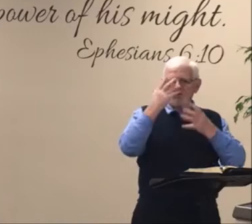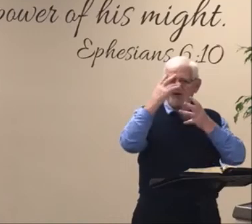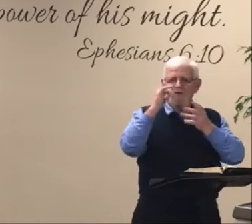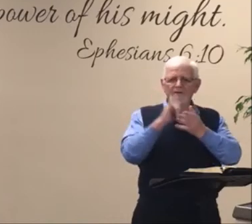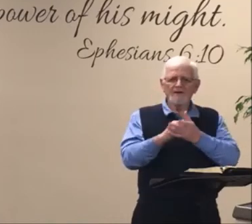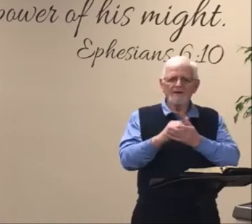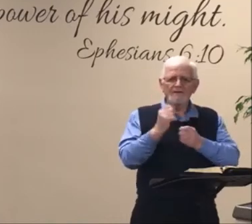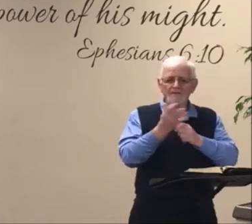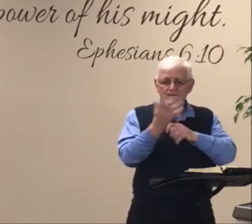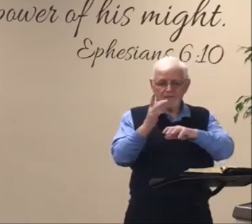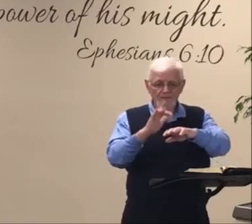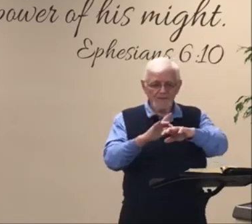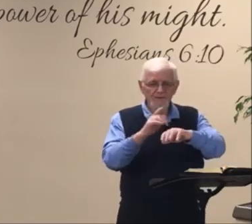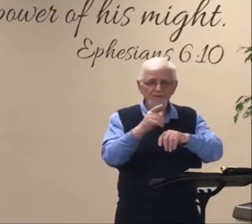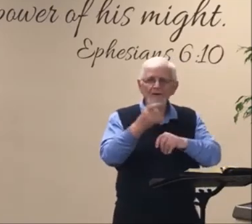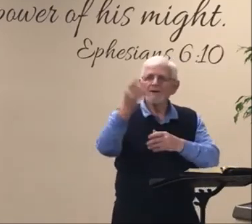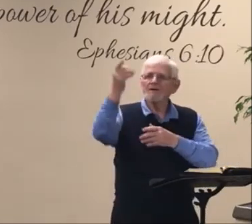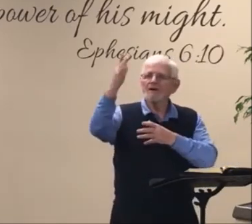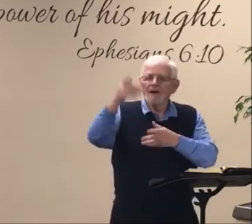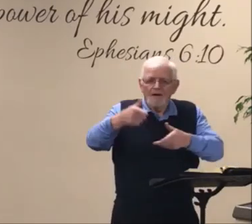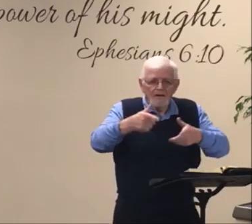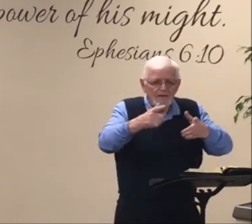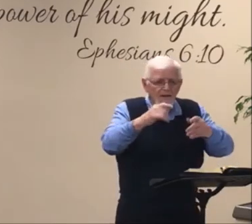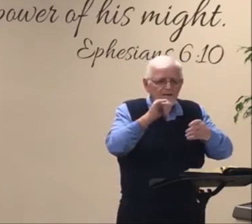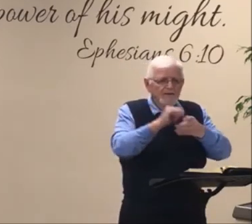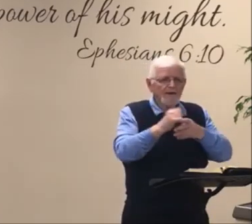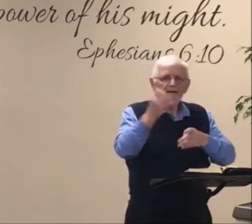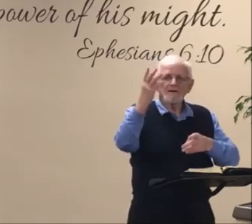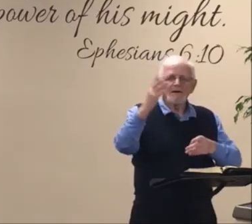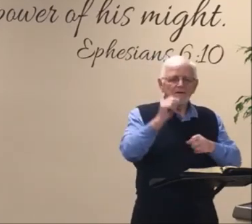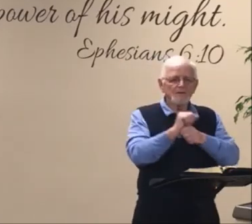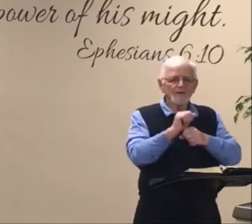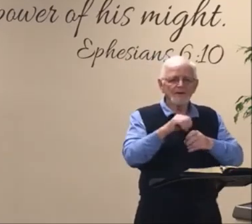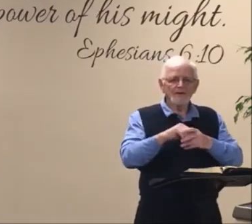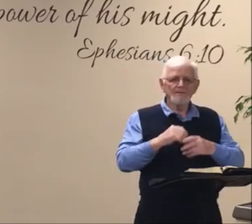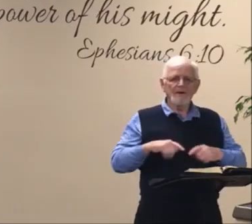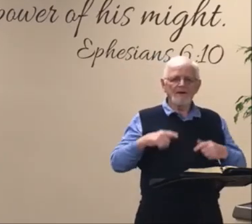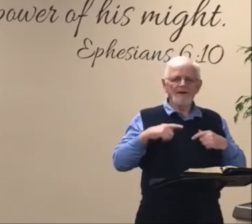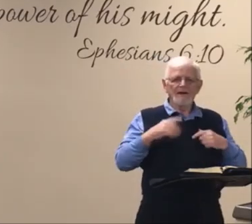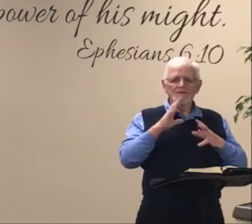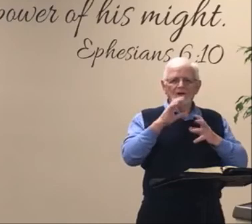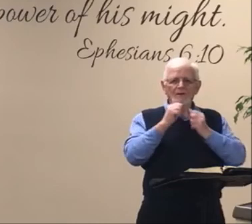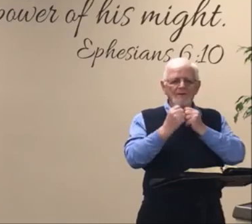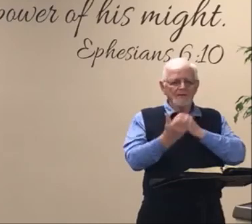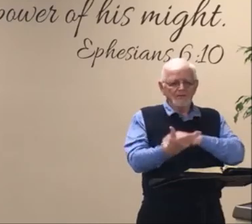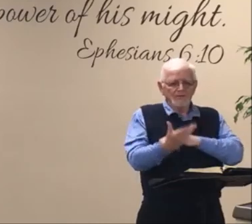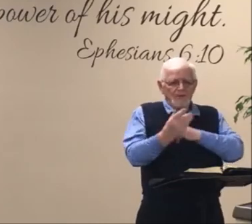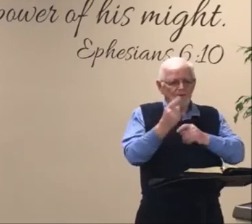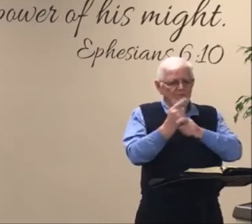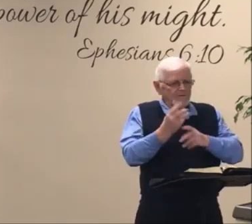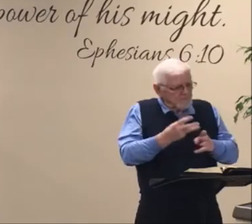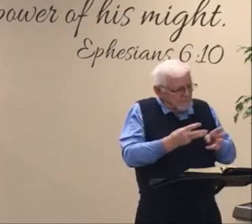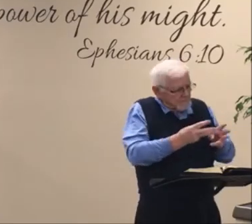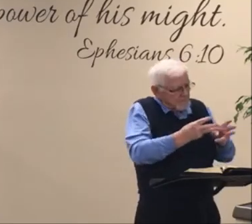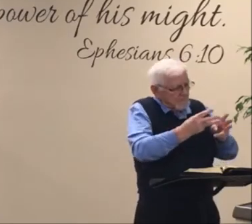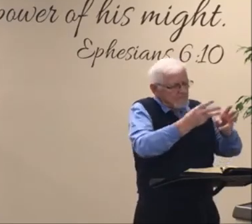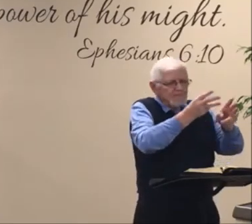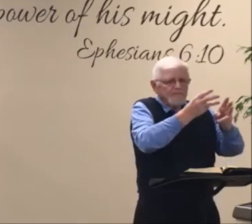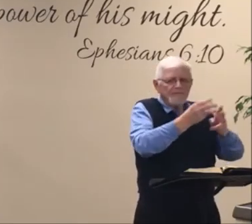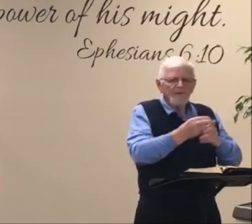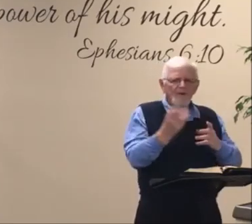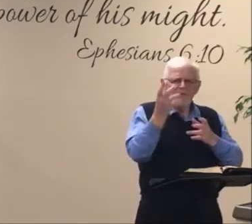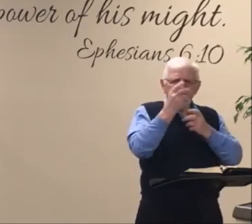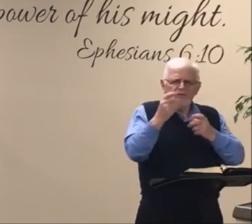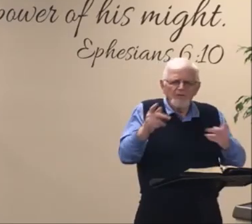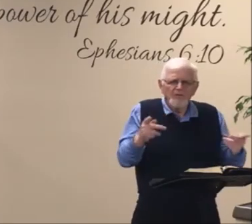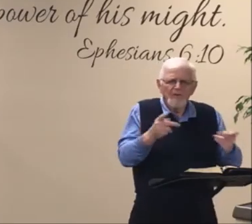if something touches me, God allowed it and God's working in my life because I know I just talked to God this morning and I'm on the right track. That's a beautiful